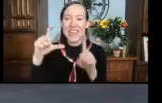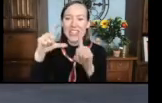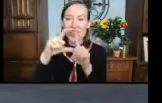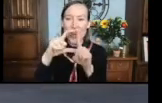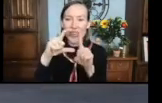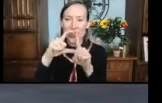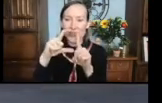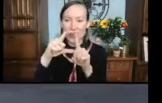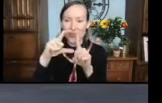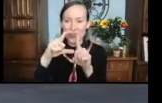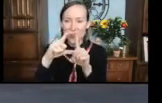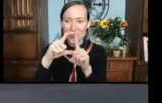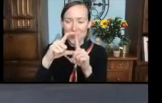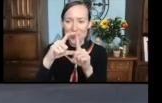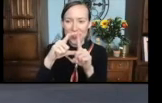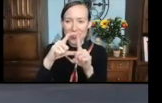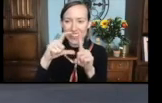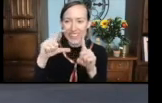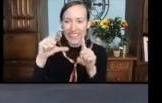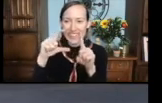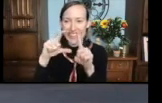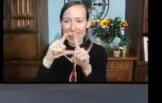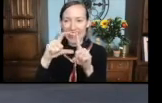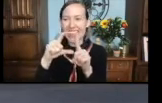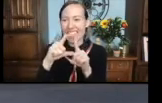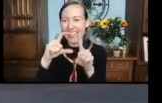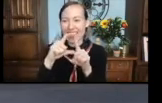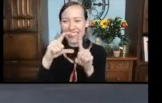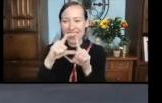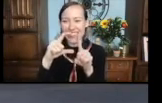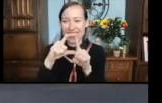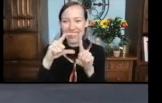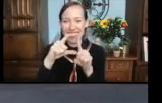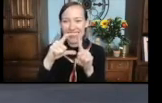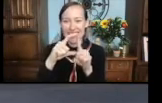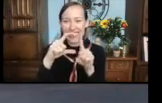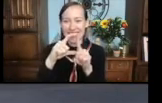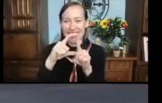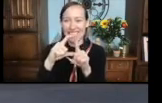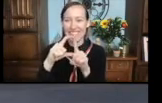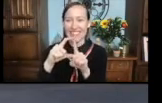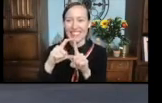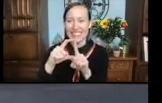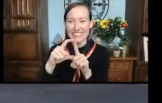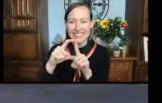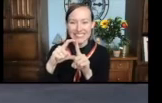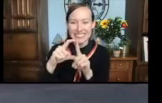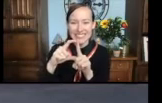then daughter. Thank you for calling them whiskers. Daughter.